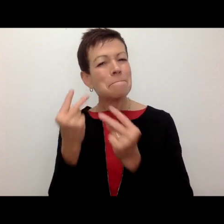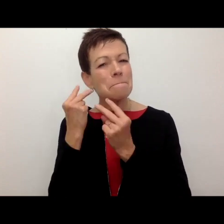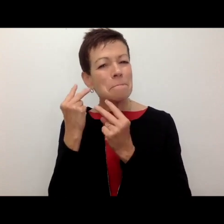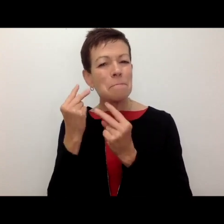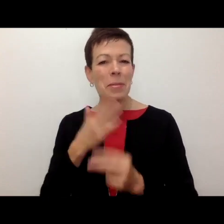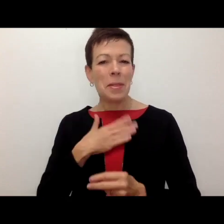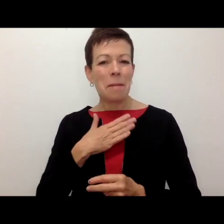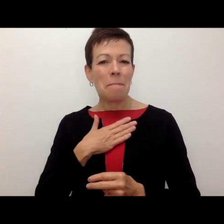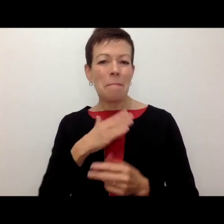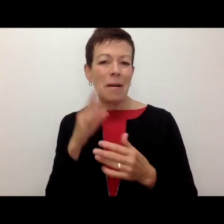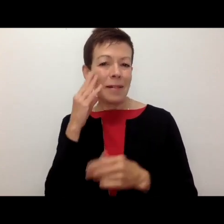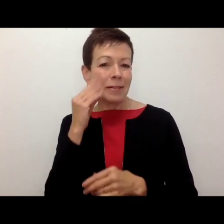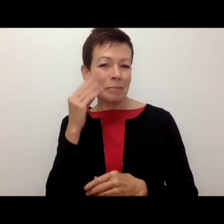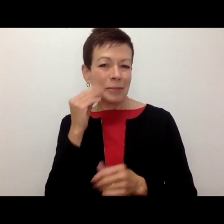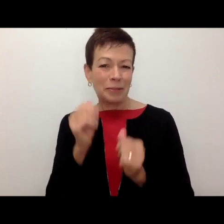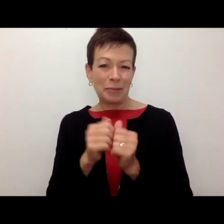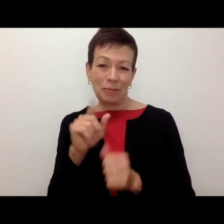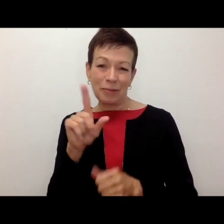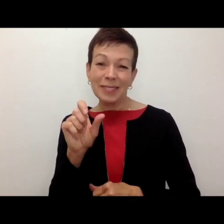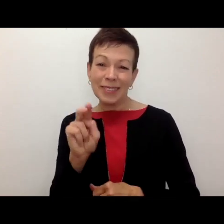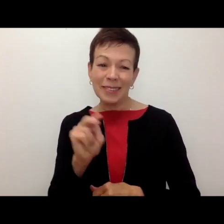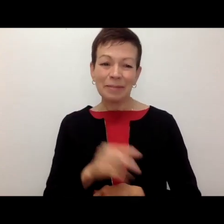of my memories and my experiences with Len.